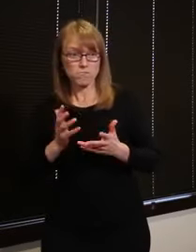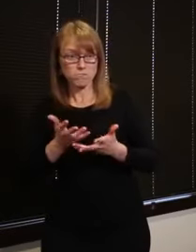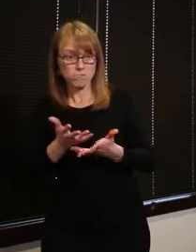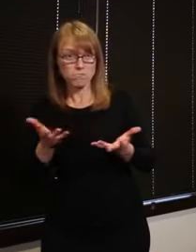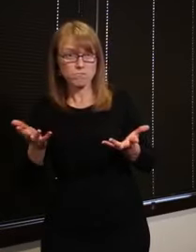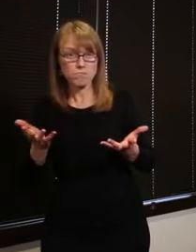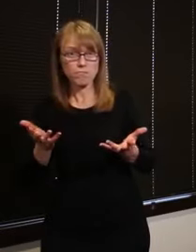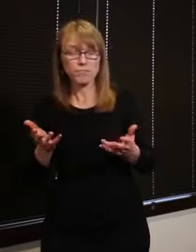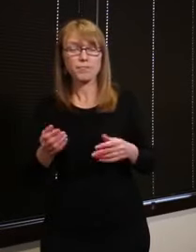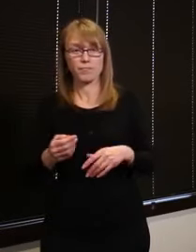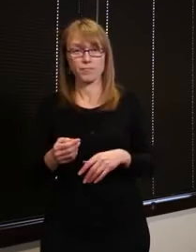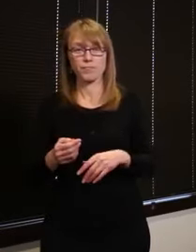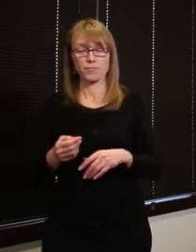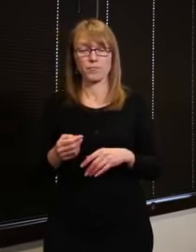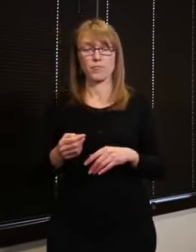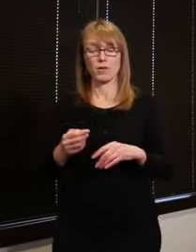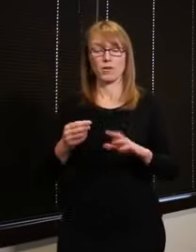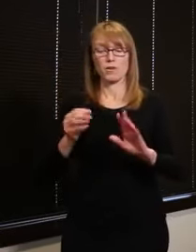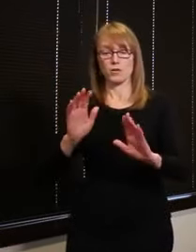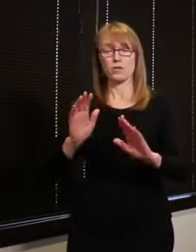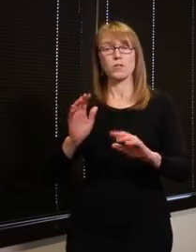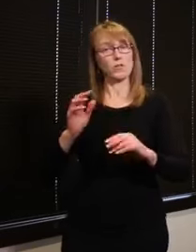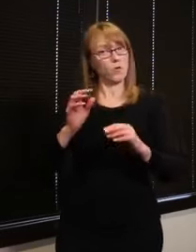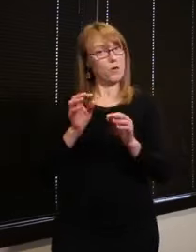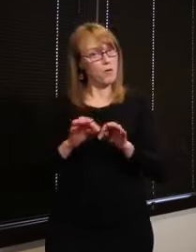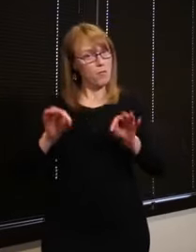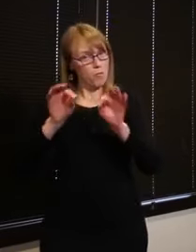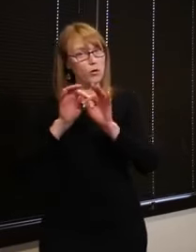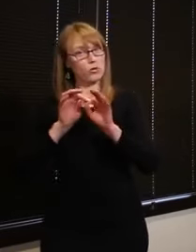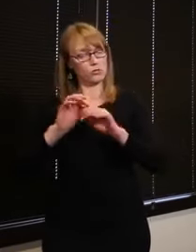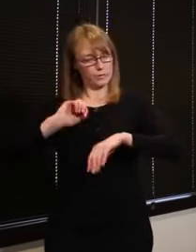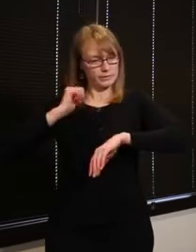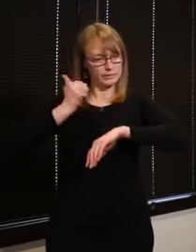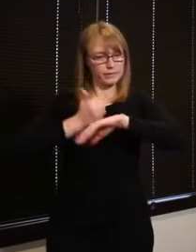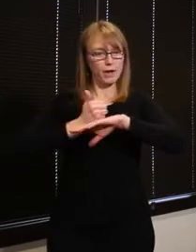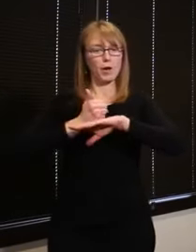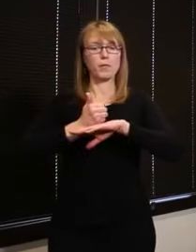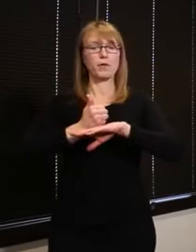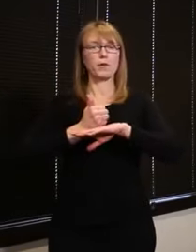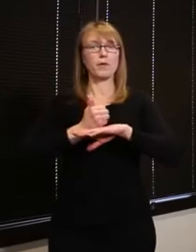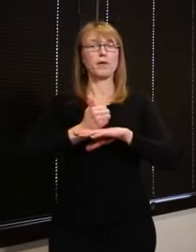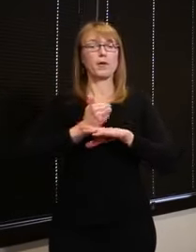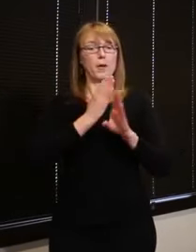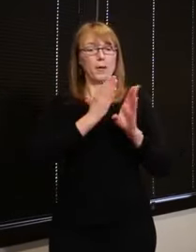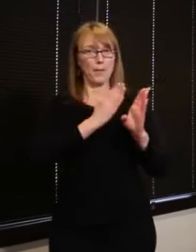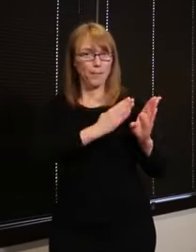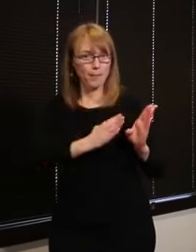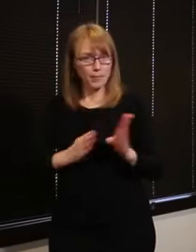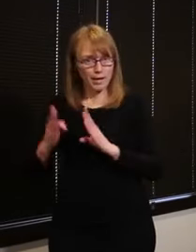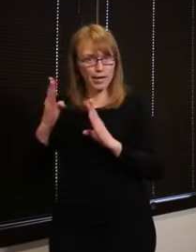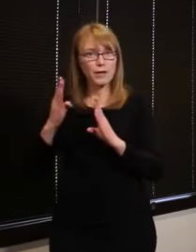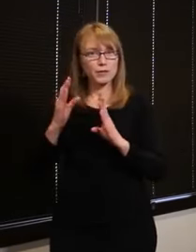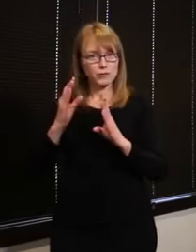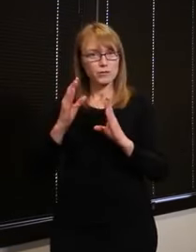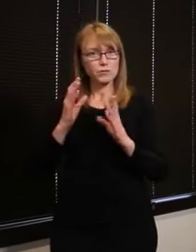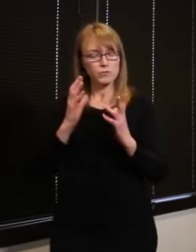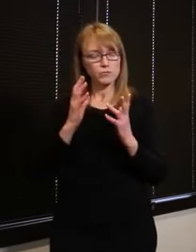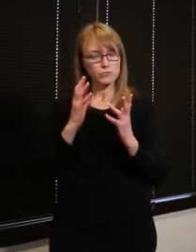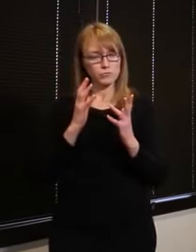specific strategies in place so that we can gradually turn on the economy and not just turn it on full